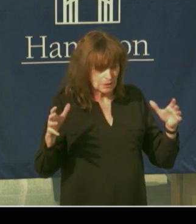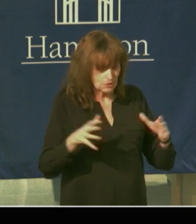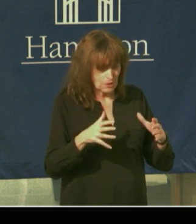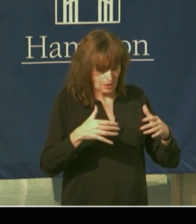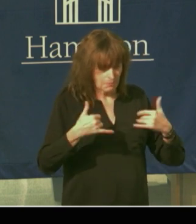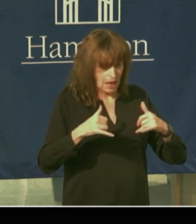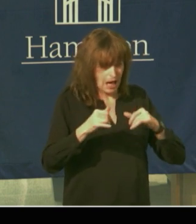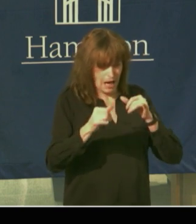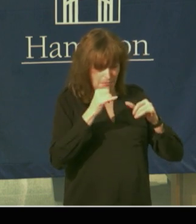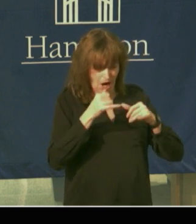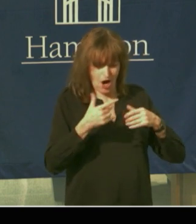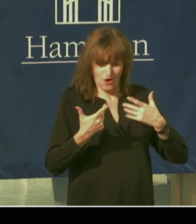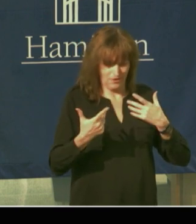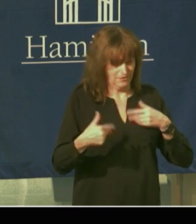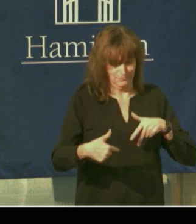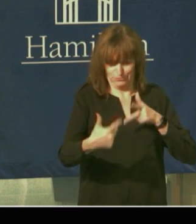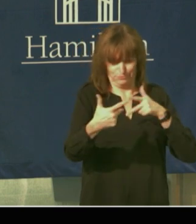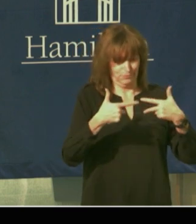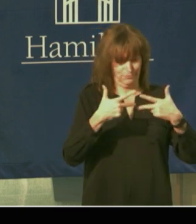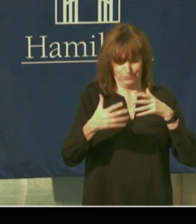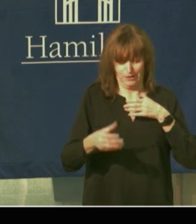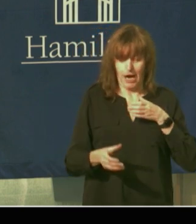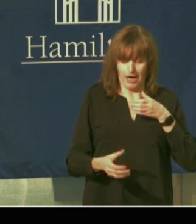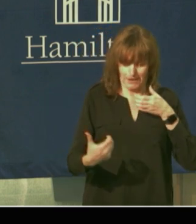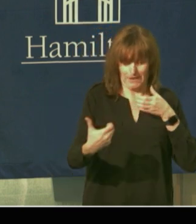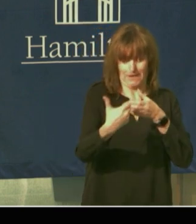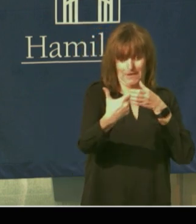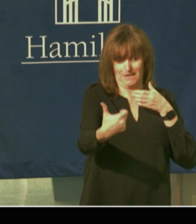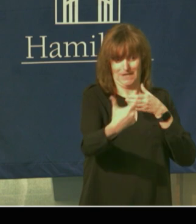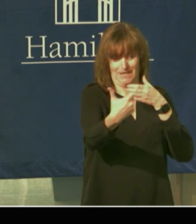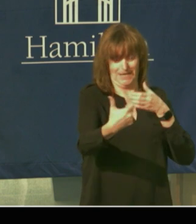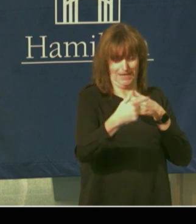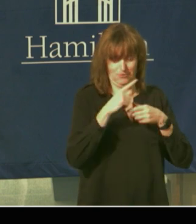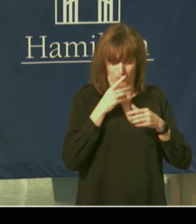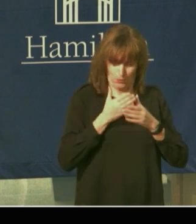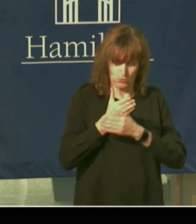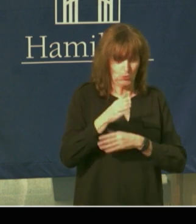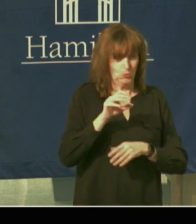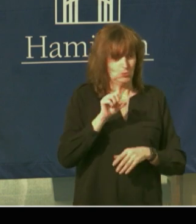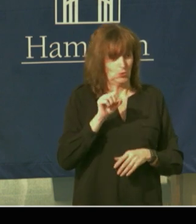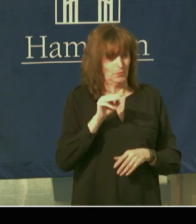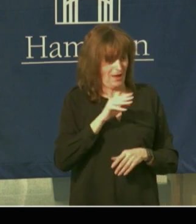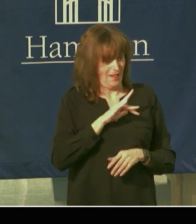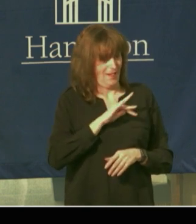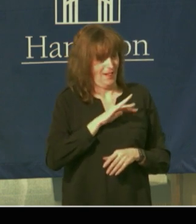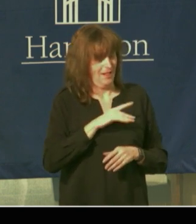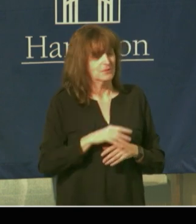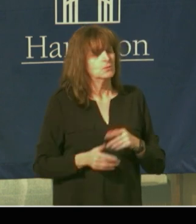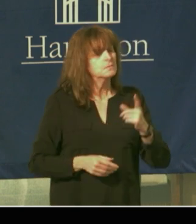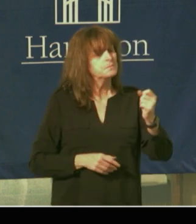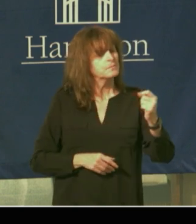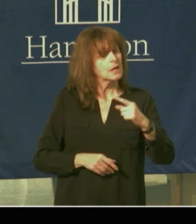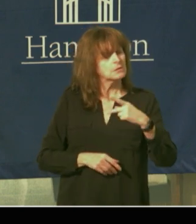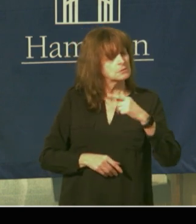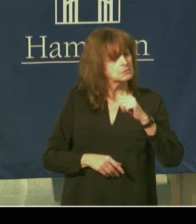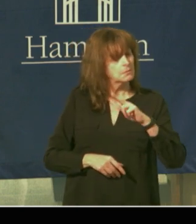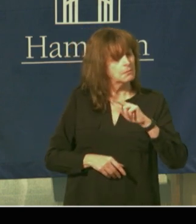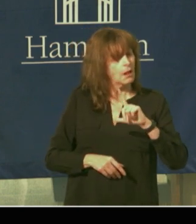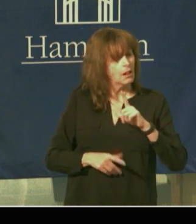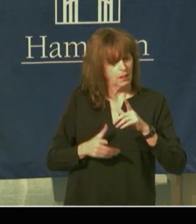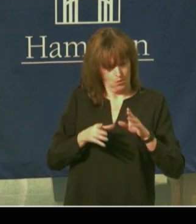come in, so I will ask it. In regards to closures and impacts, do you foresee it to go beyond April 5th,